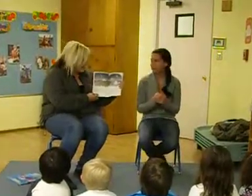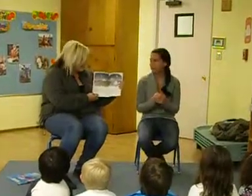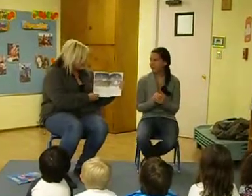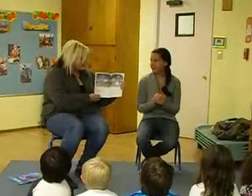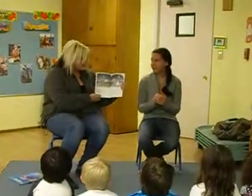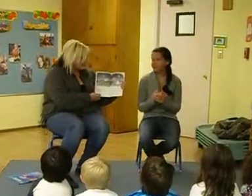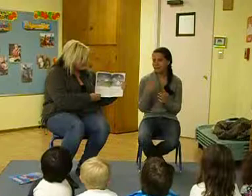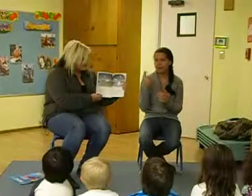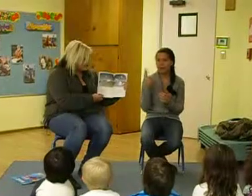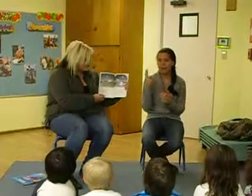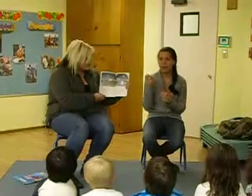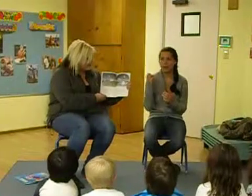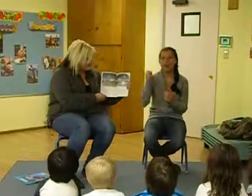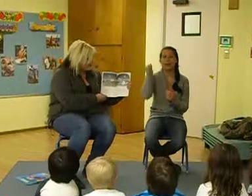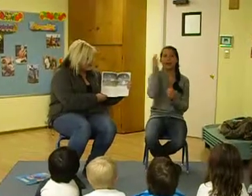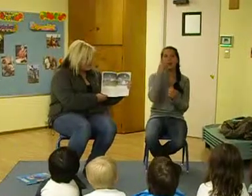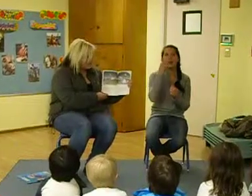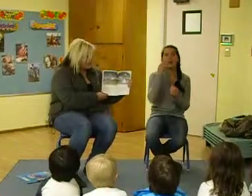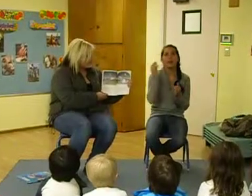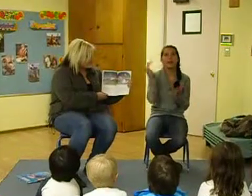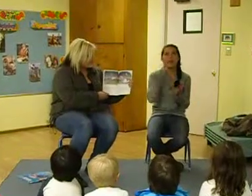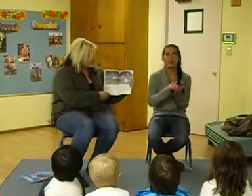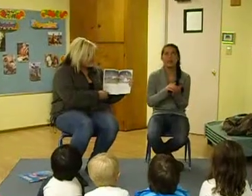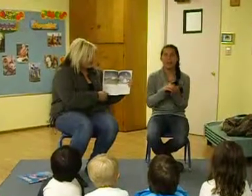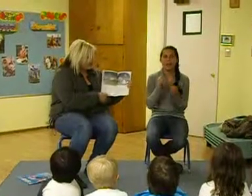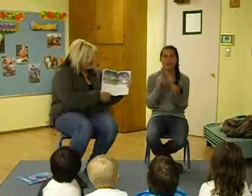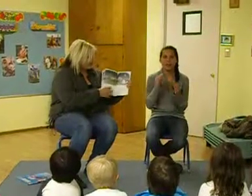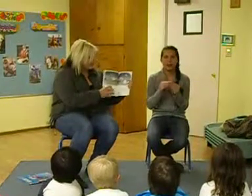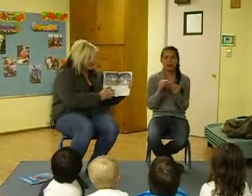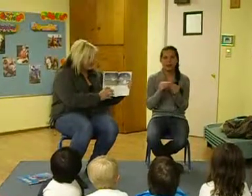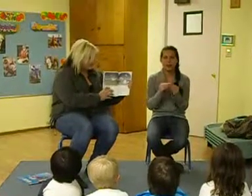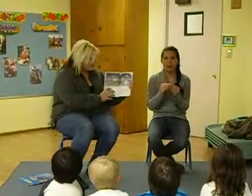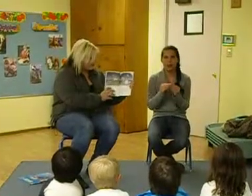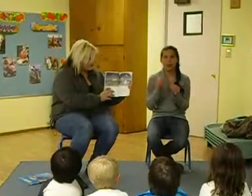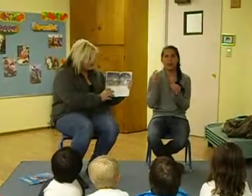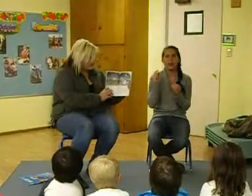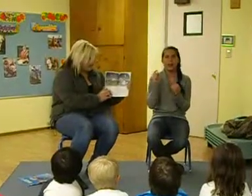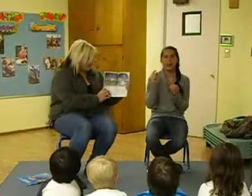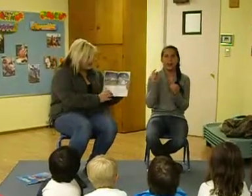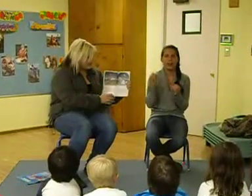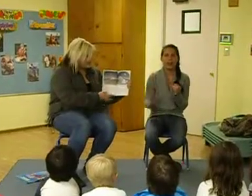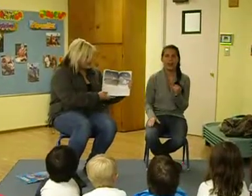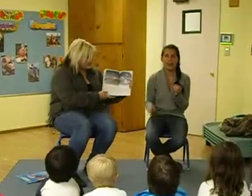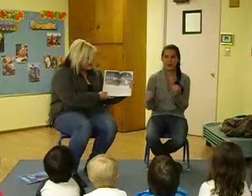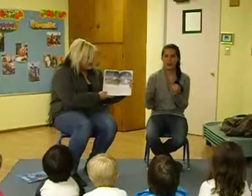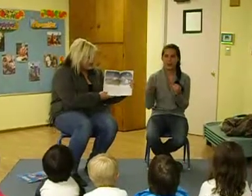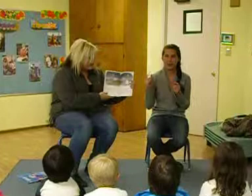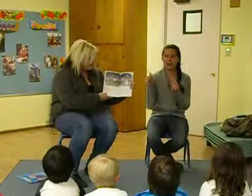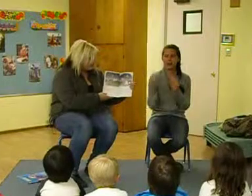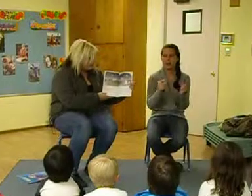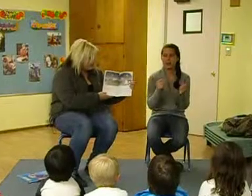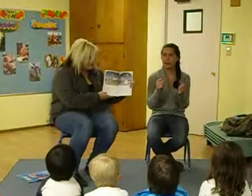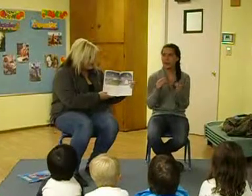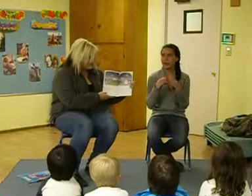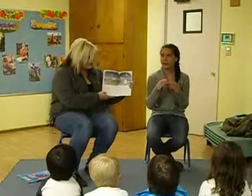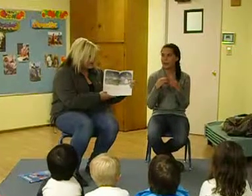Harold tossed the ball again. Once more, Lilac chased after it. At last, Harold had a dog who liked to